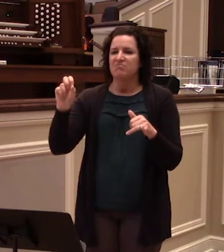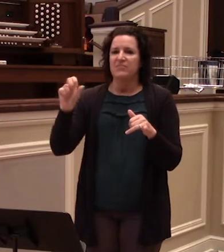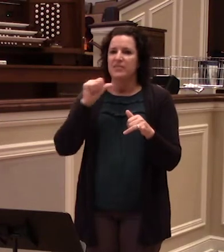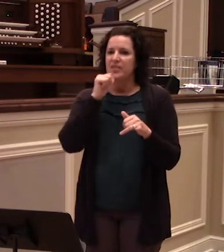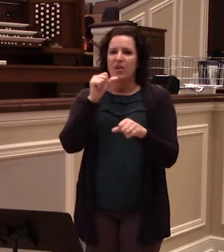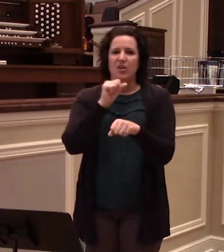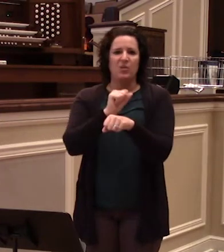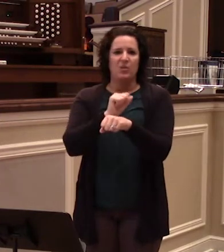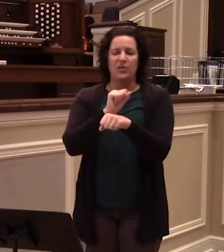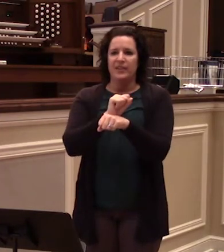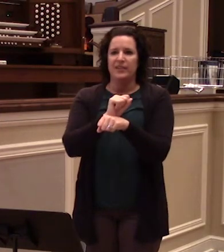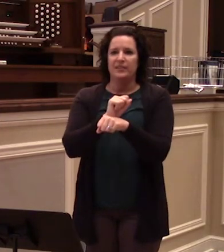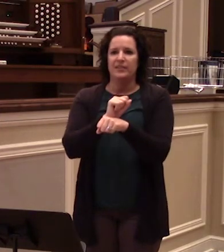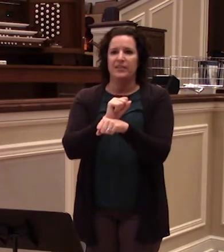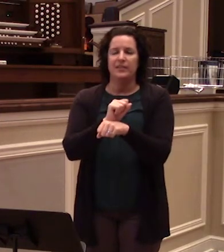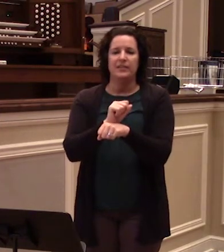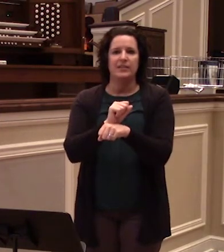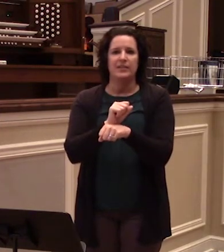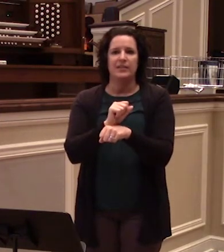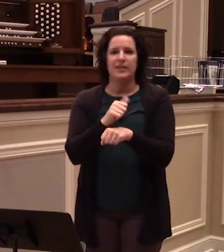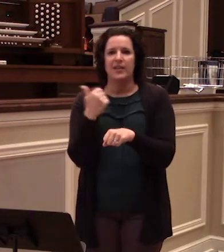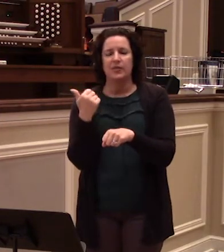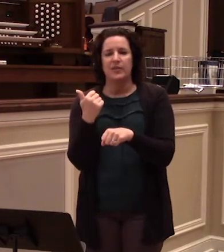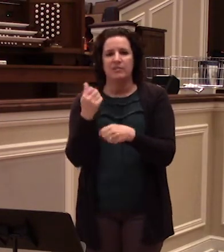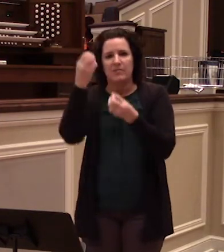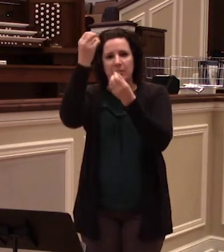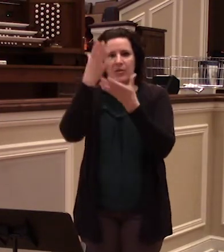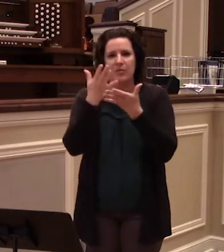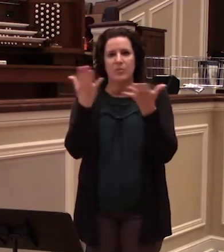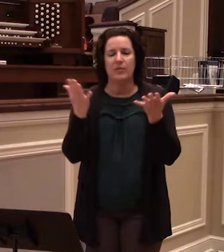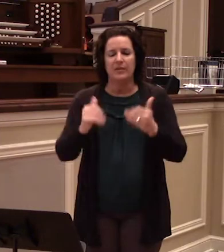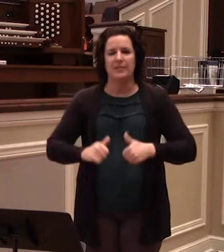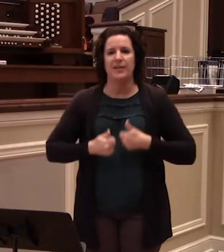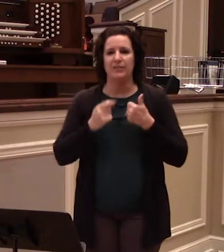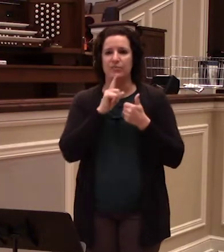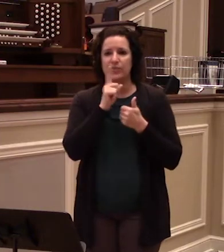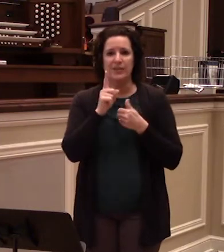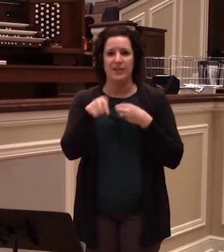can tell me what this life is about? And here's what I want you to know.